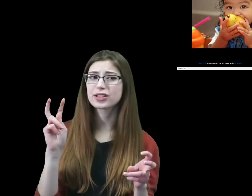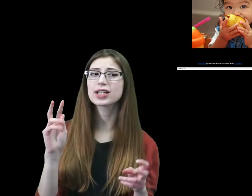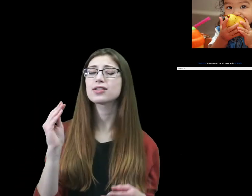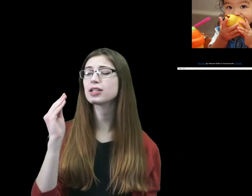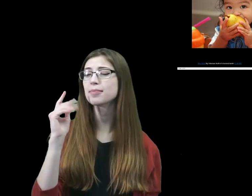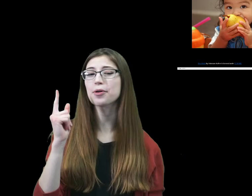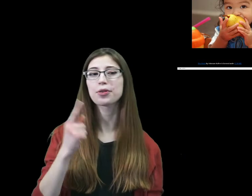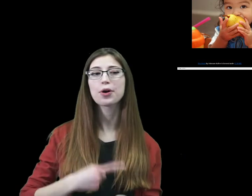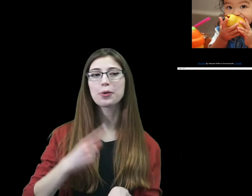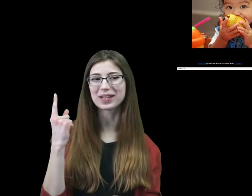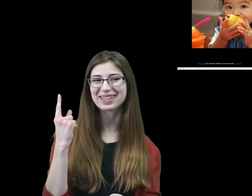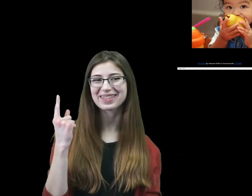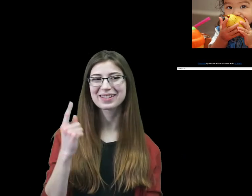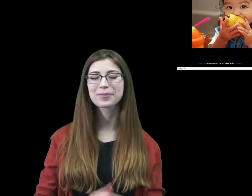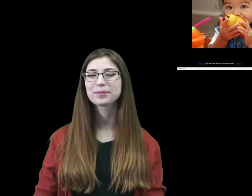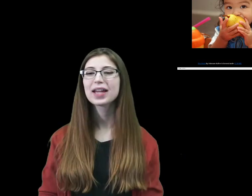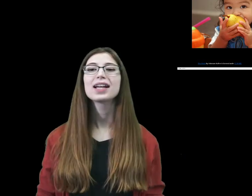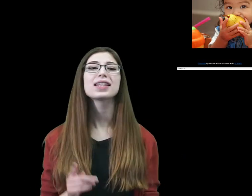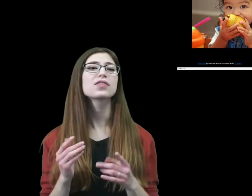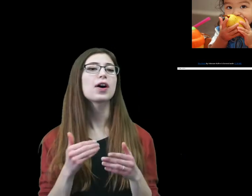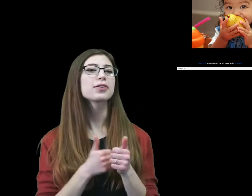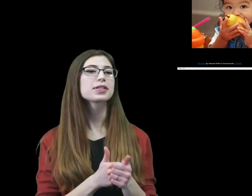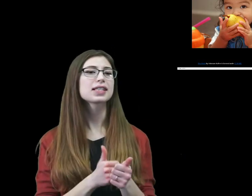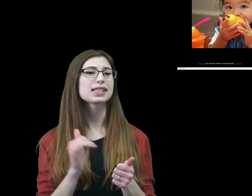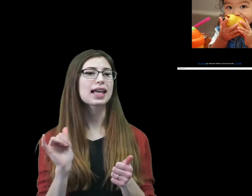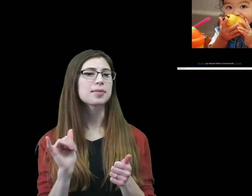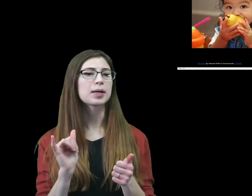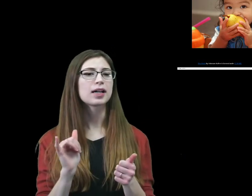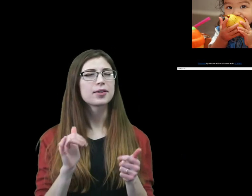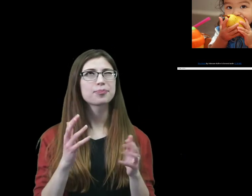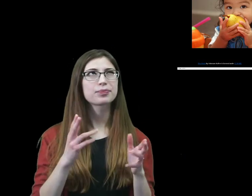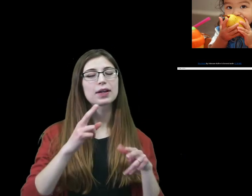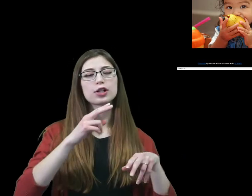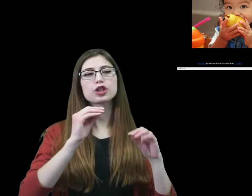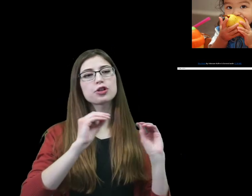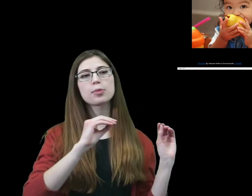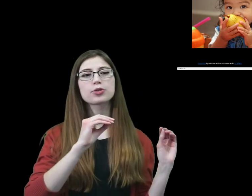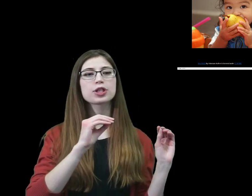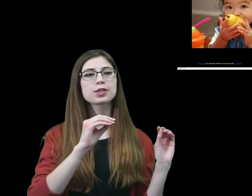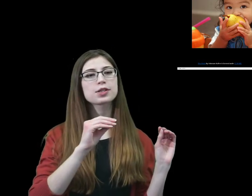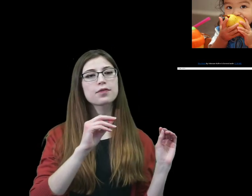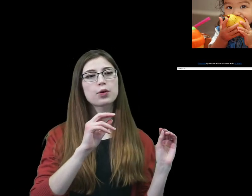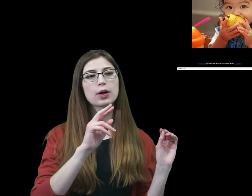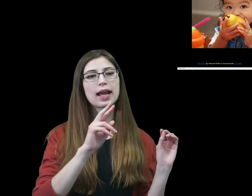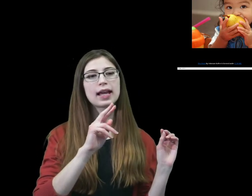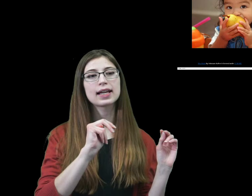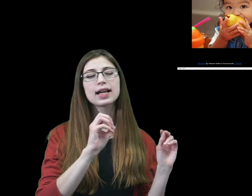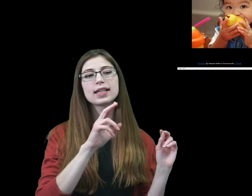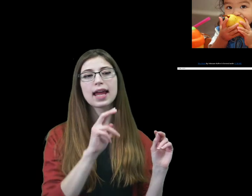touching to your mouth once. This follows the same 2 motions for a